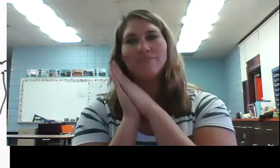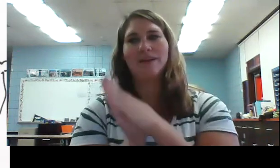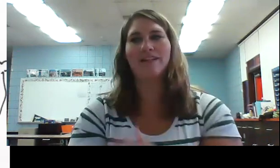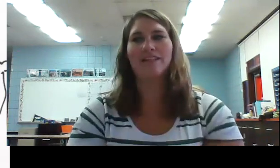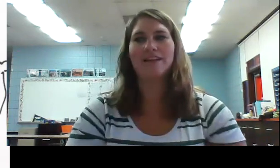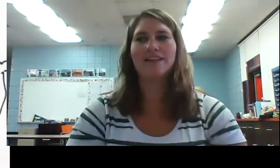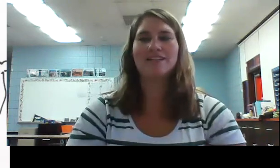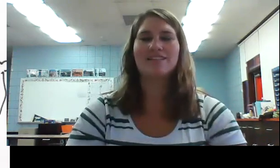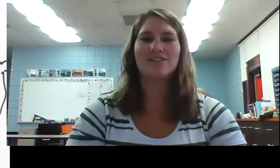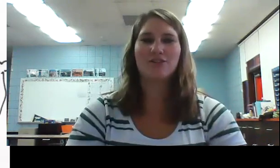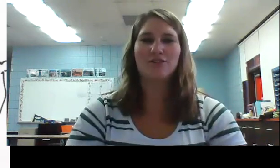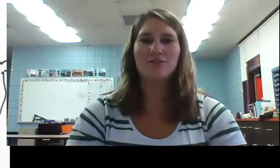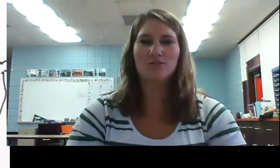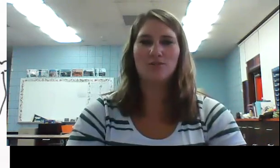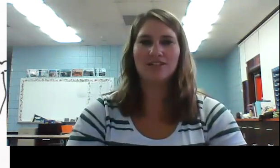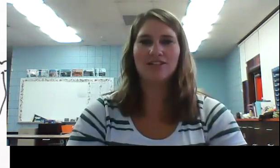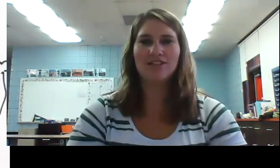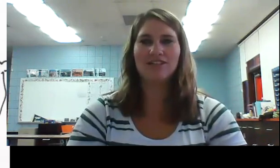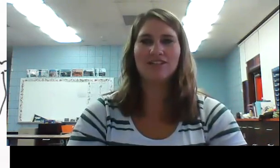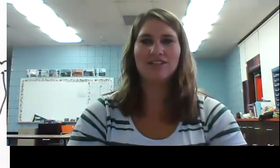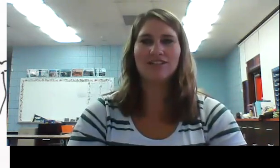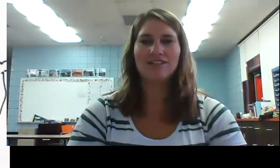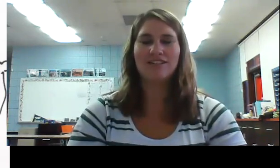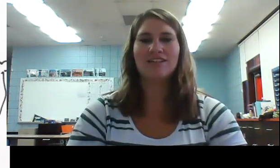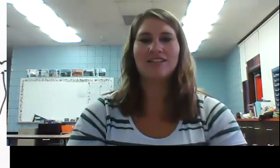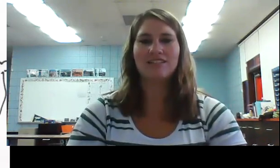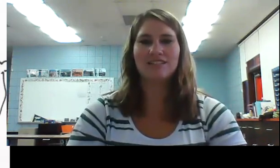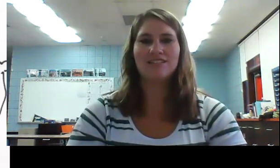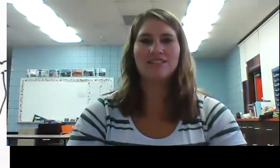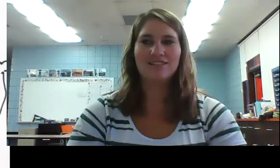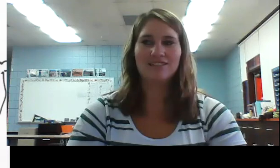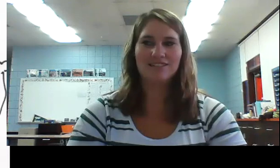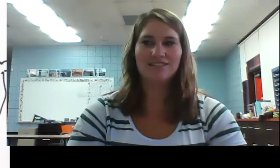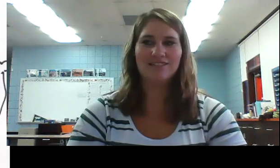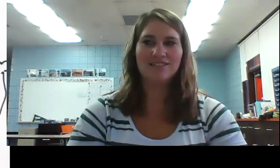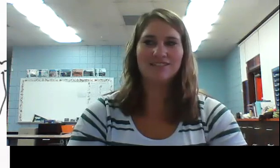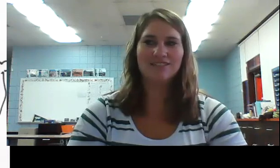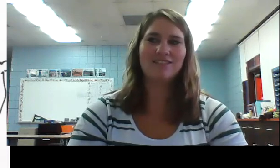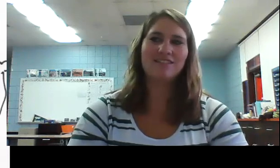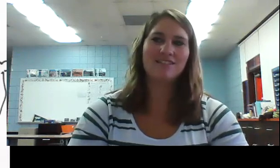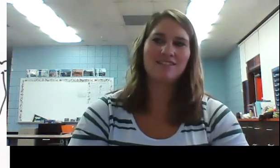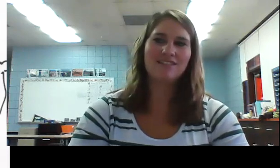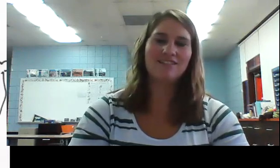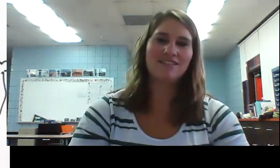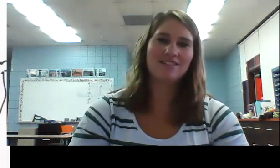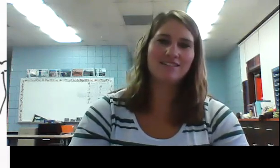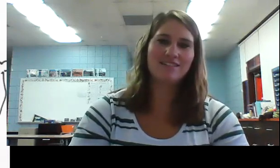sleep, my little one. Zzz, zzz, zzz.